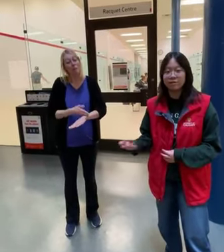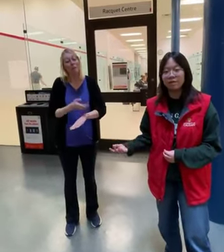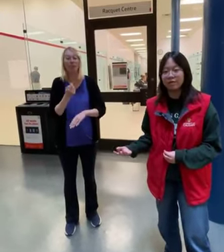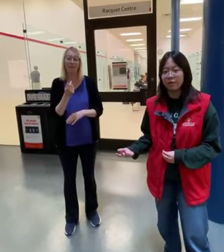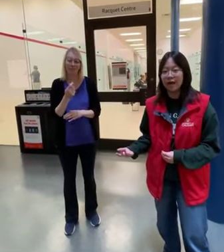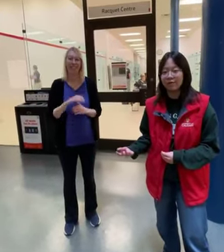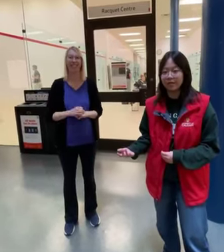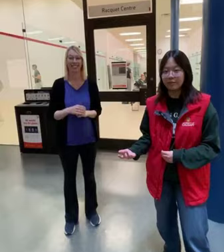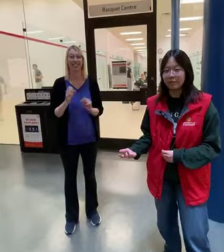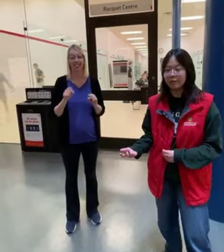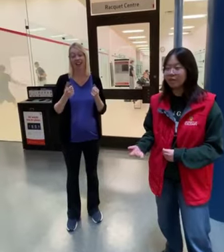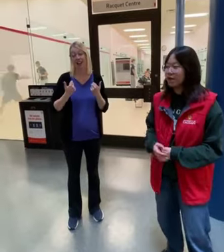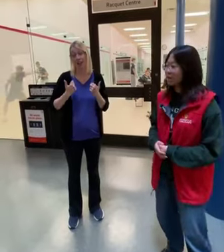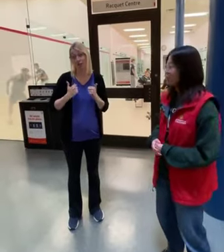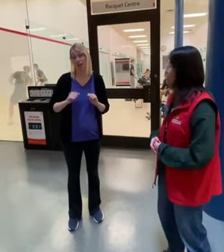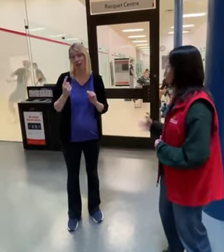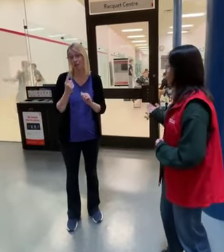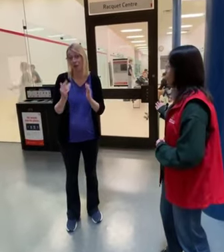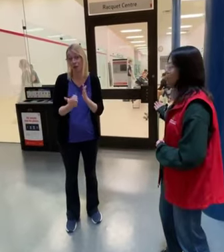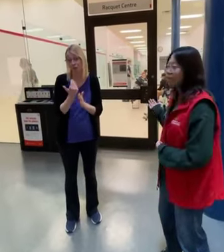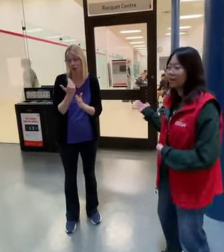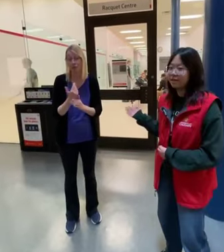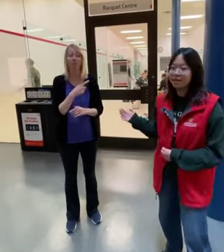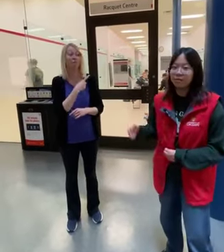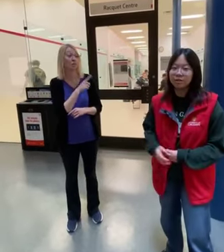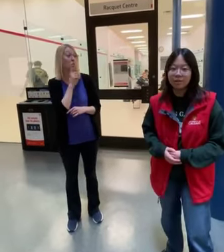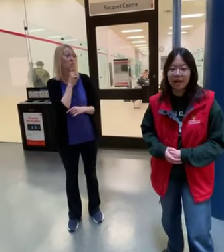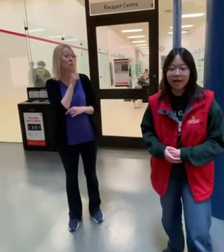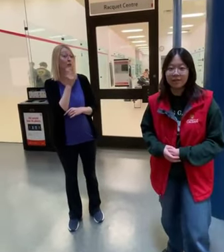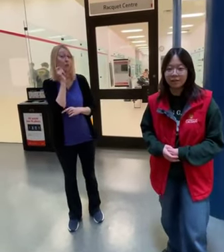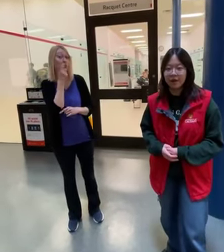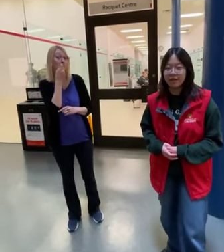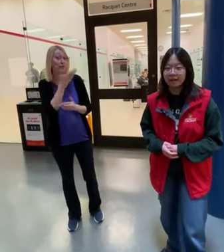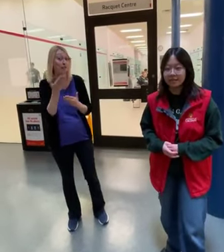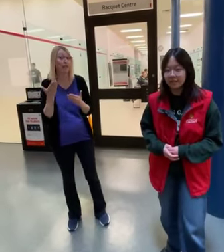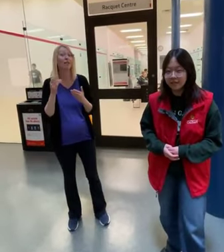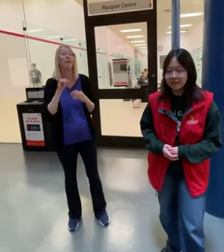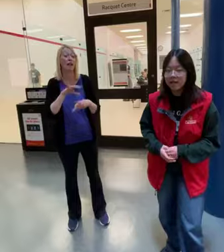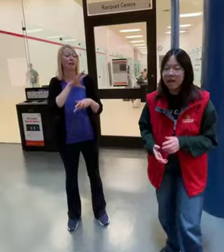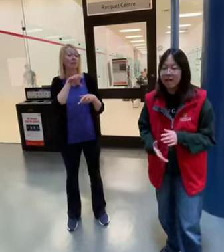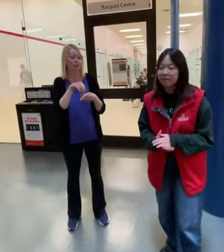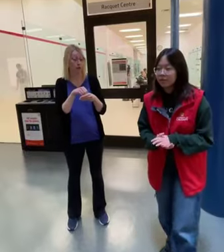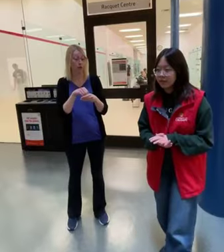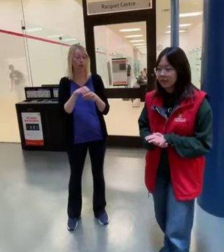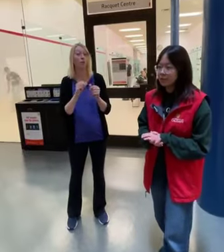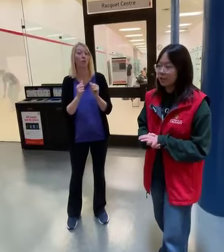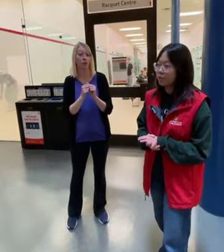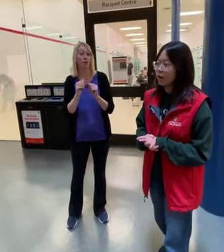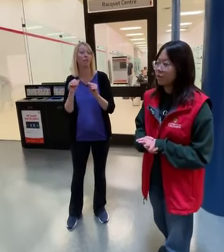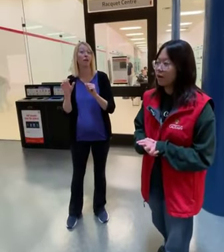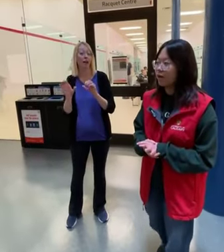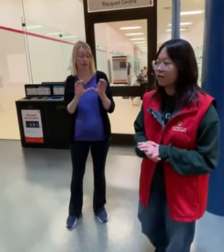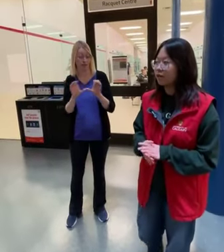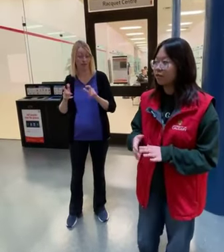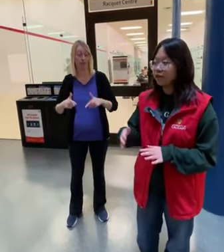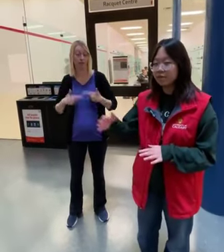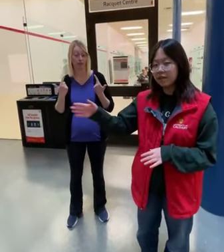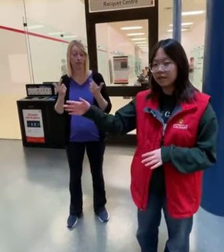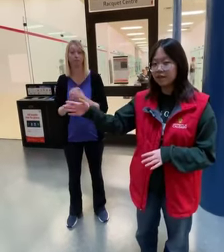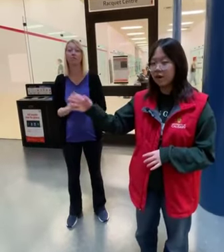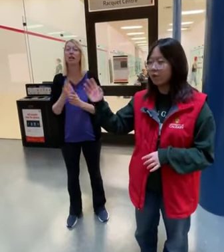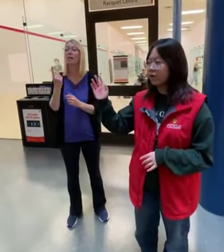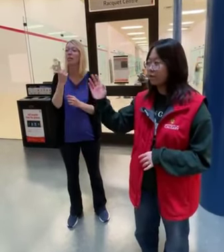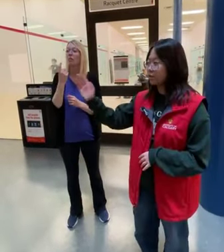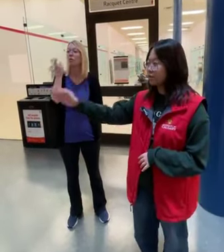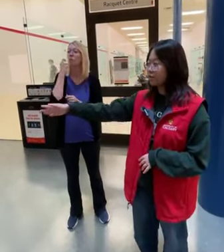things as well, especially if you haven't played before. So that's a really cool amenity that we do have as a part of active living. And now something else that we walked by kind of